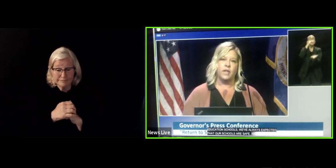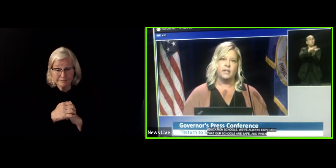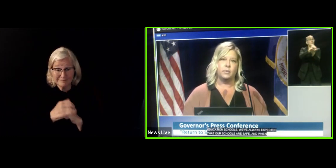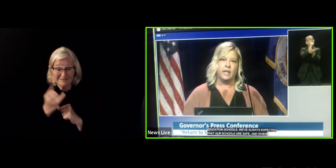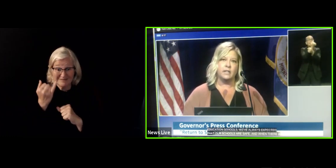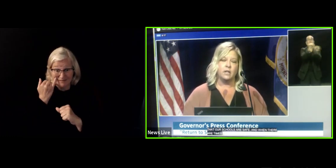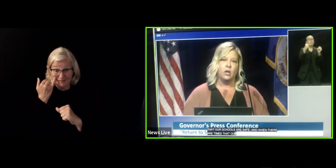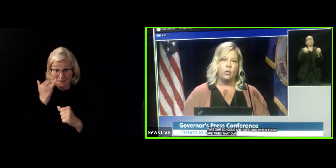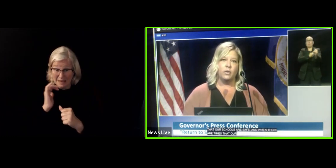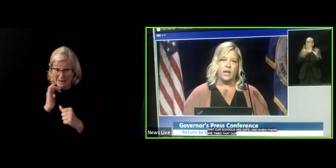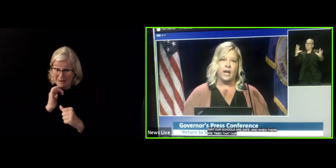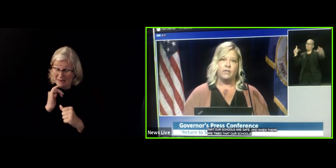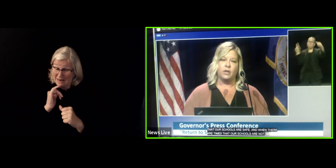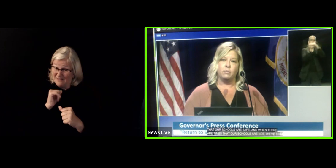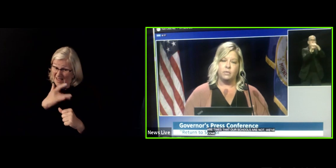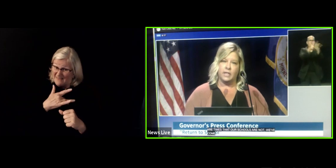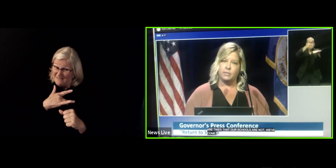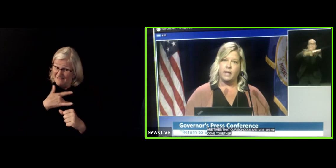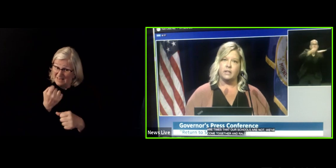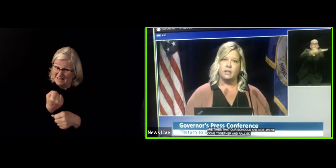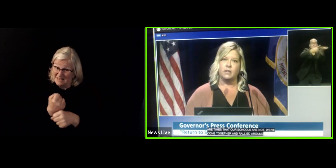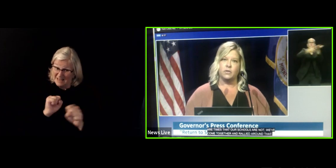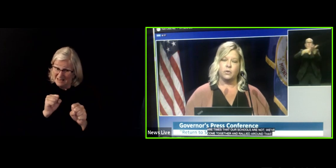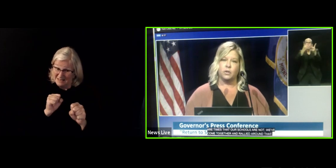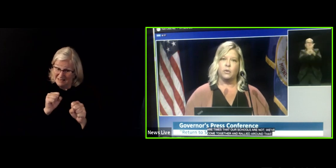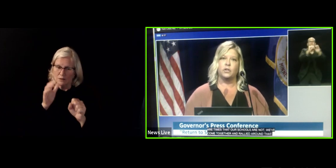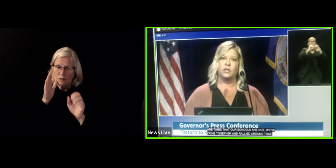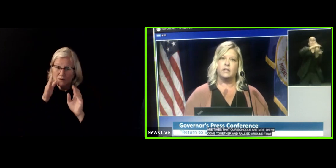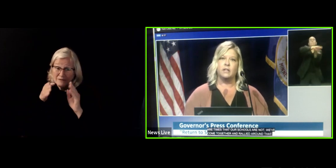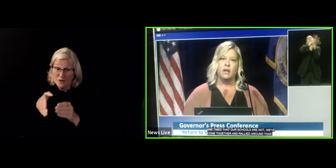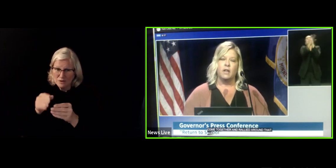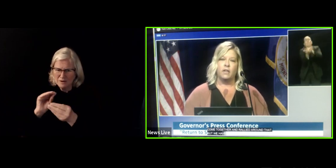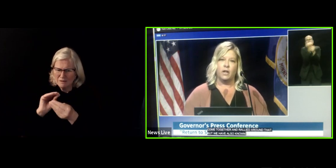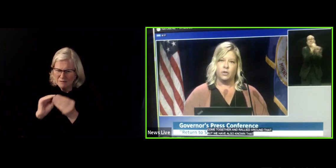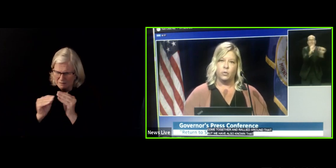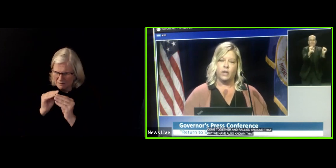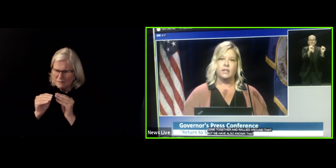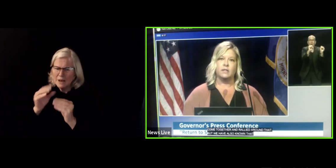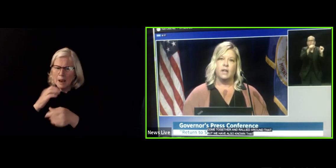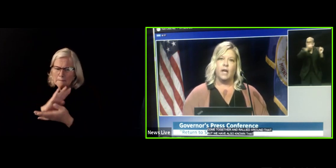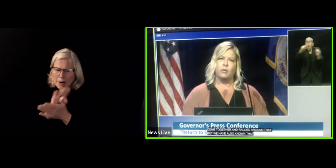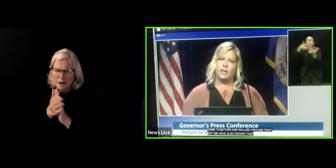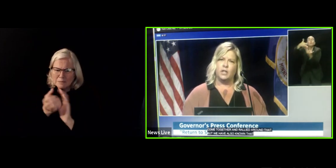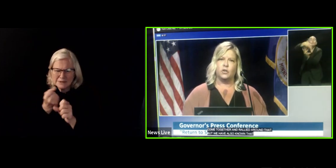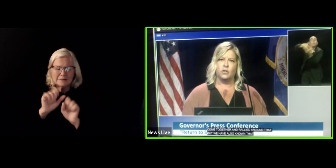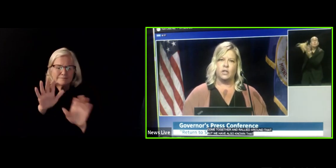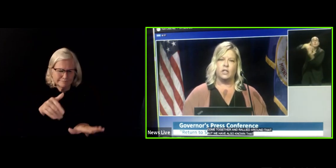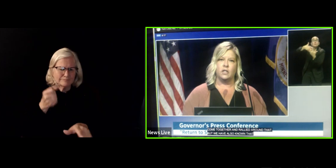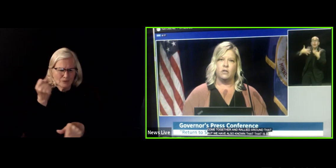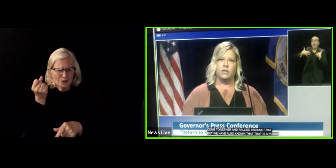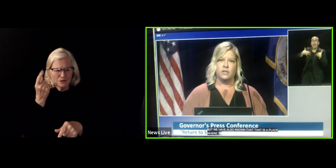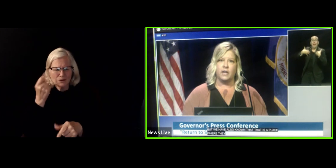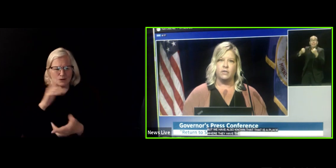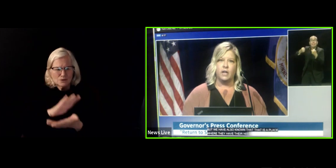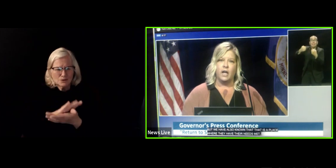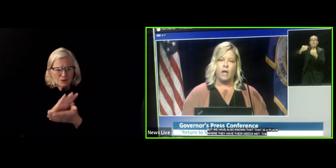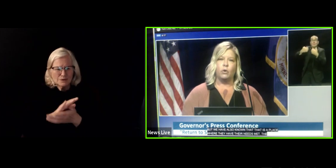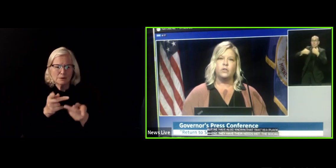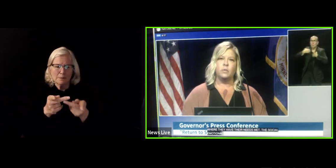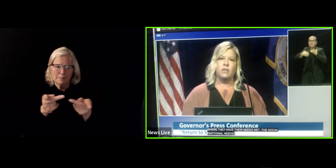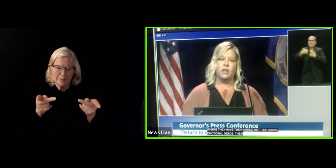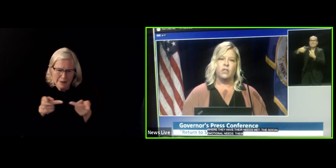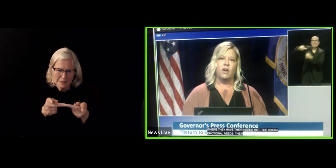that is a place where they have their needs met, their social emotional needs, their health and wellness, and we're making sure that they continue to feel safe. And